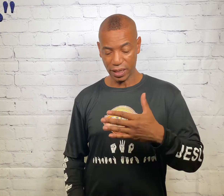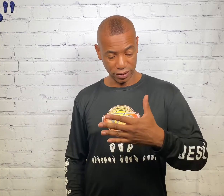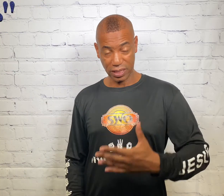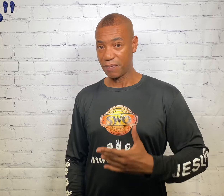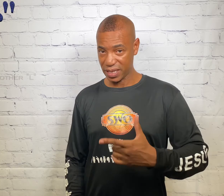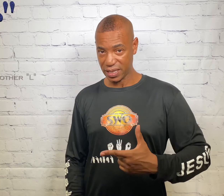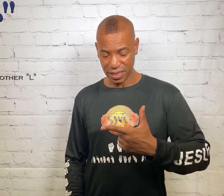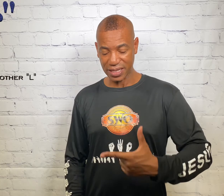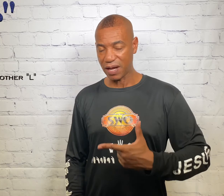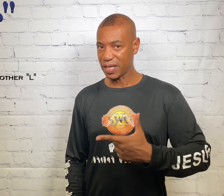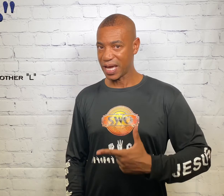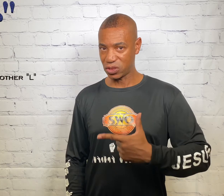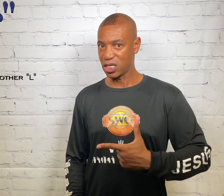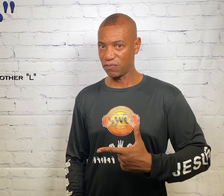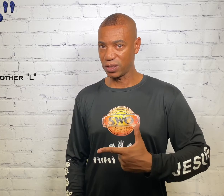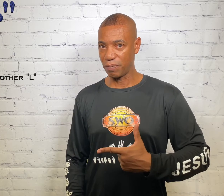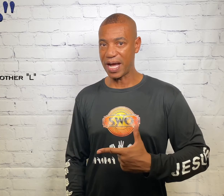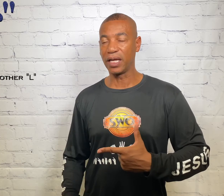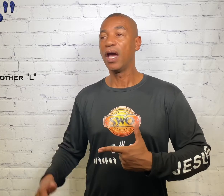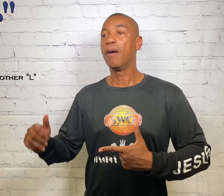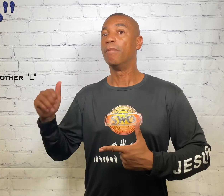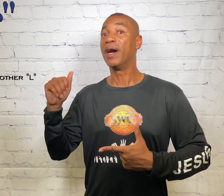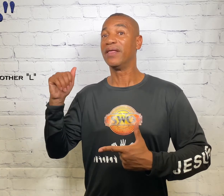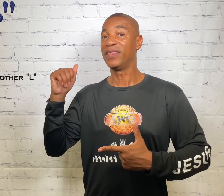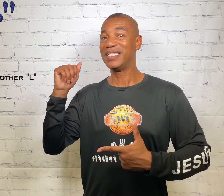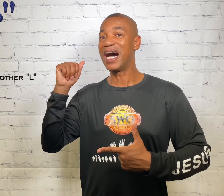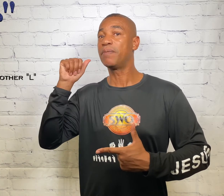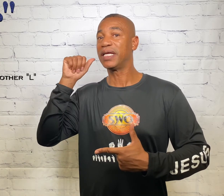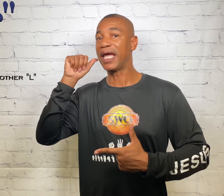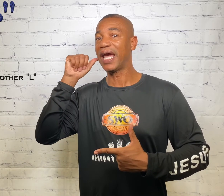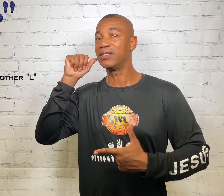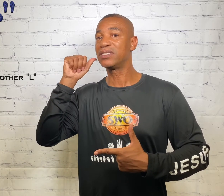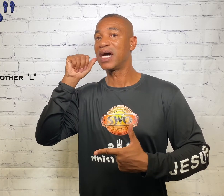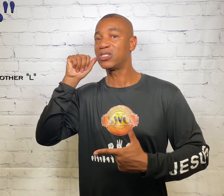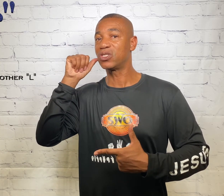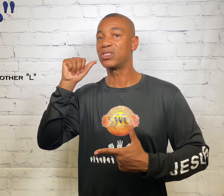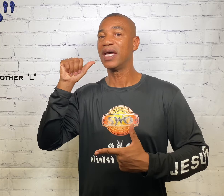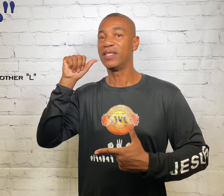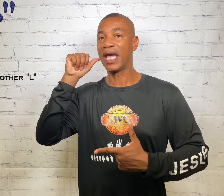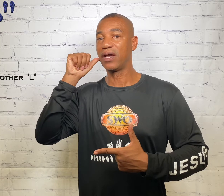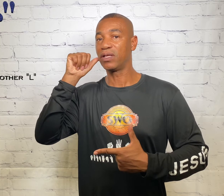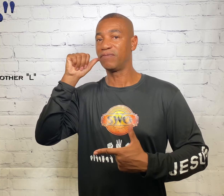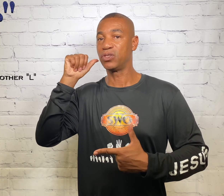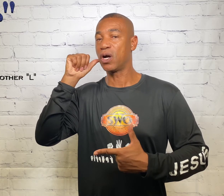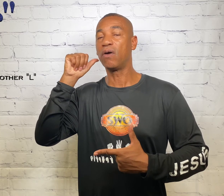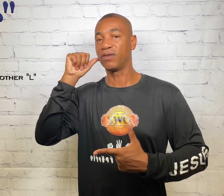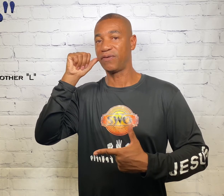the non-dominant hand stays in front of the body, but the dominant hand touches the angle of the jaw or the